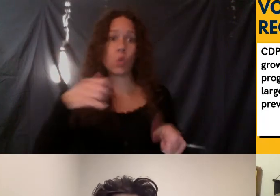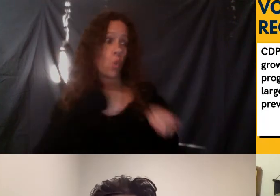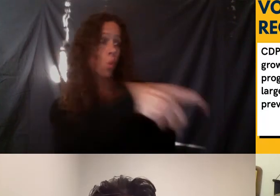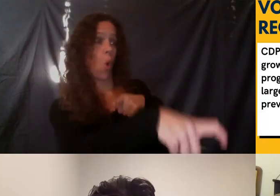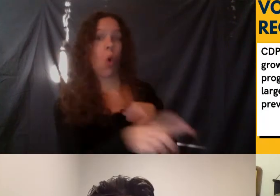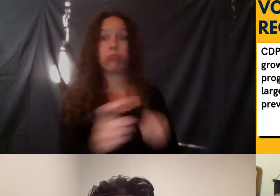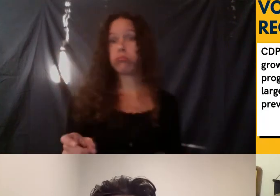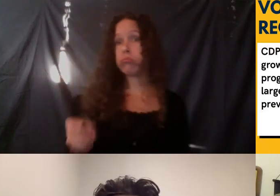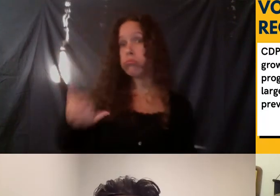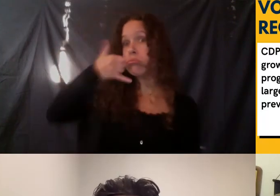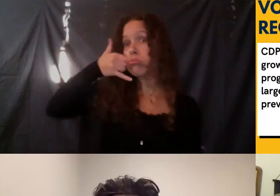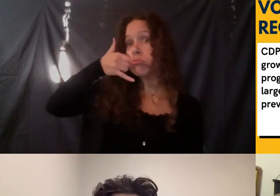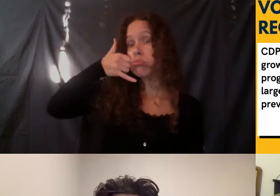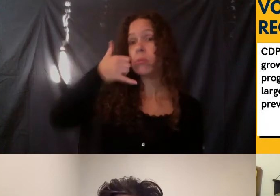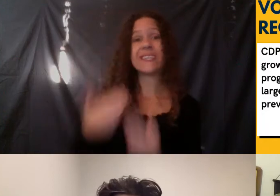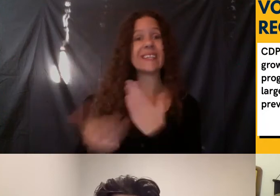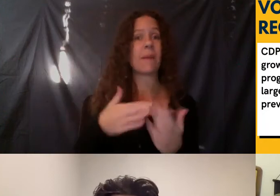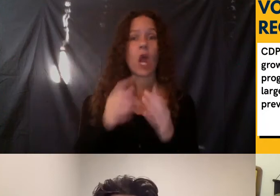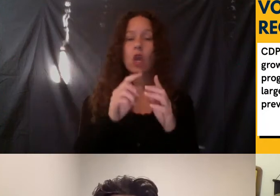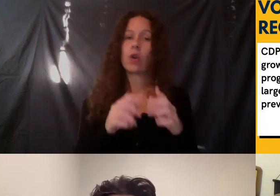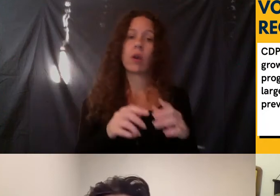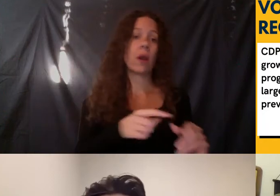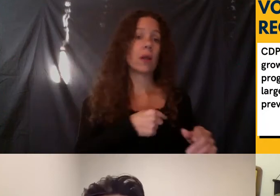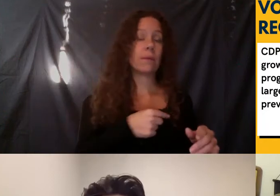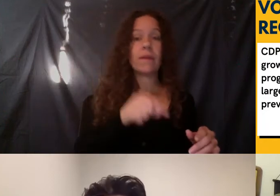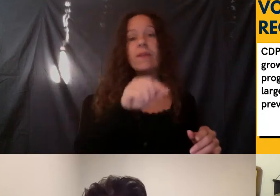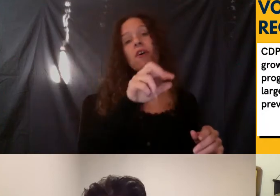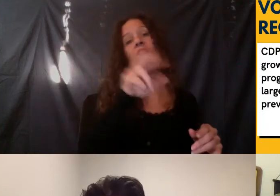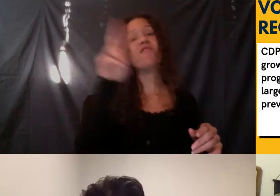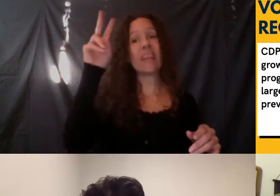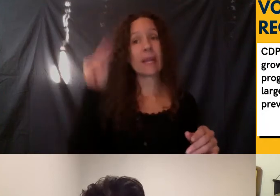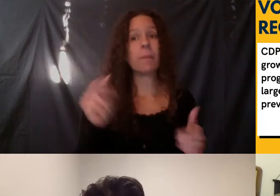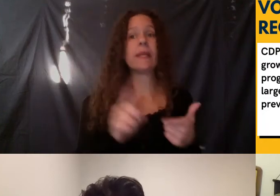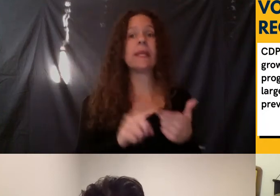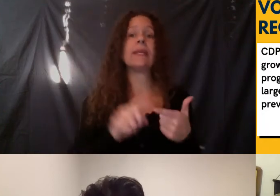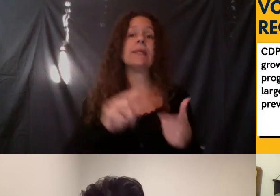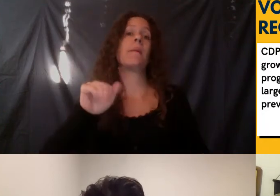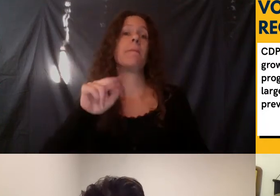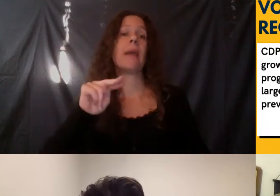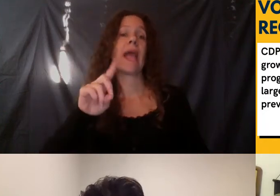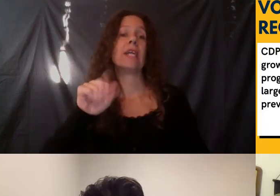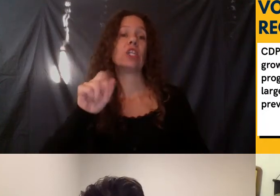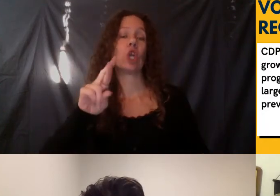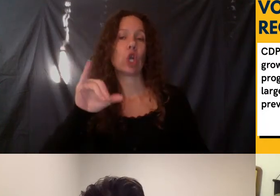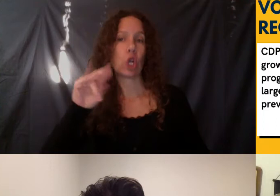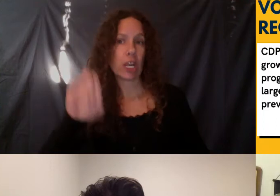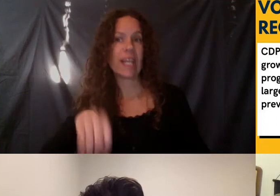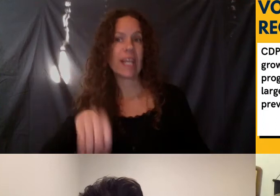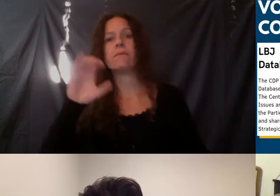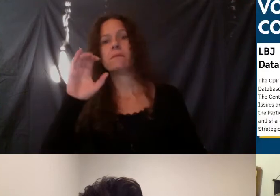Korean, Mandarin, Cantonese, or Vietnamese. Kobe? Sure. Thanks, Ben. Next slide,